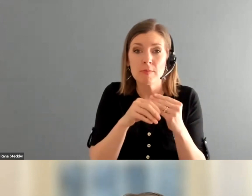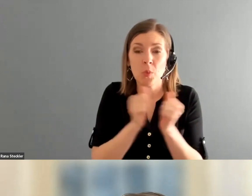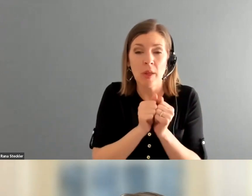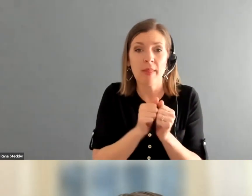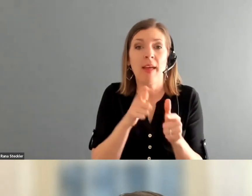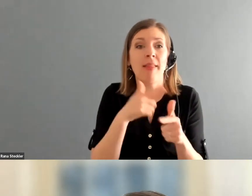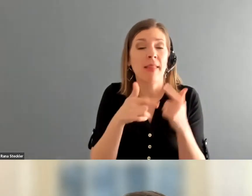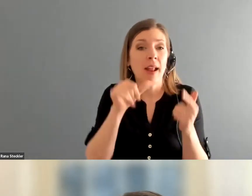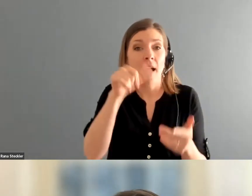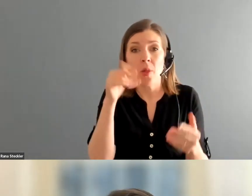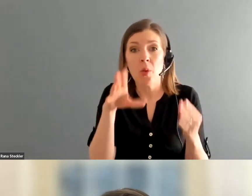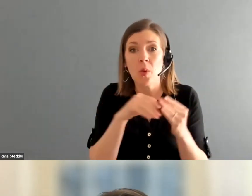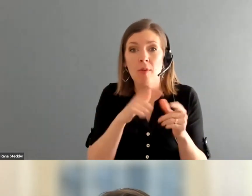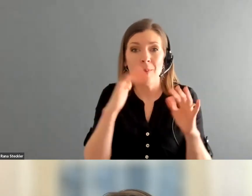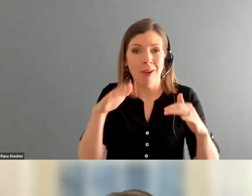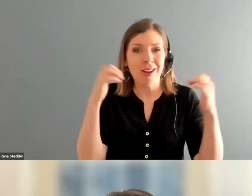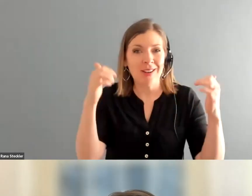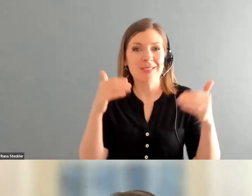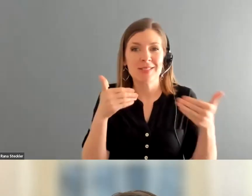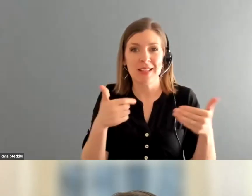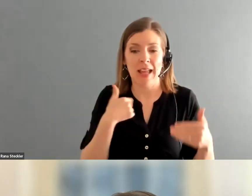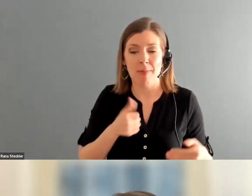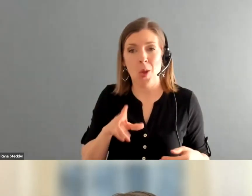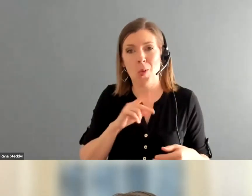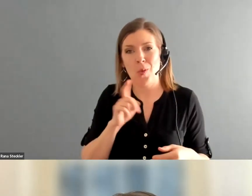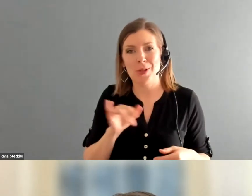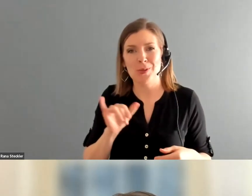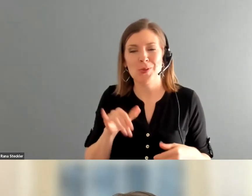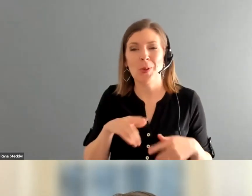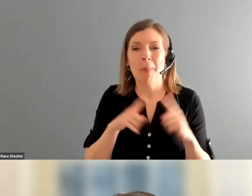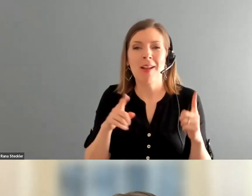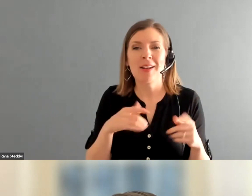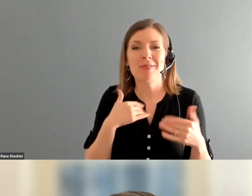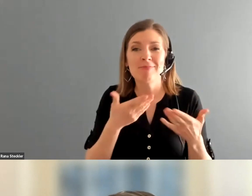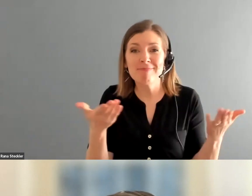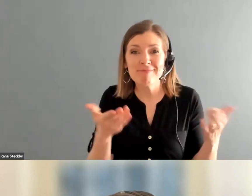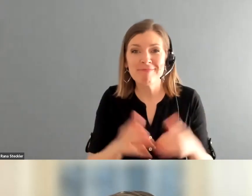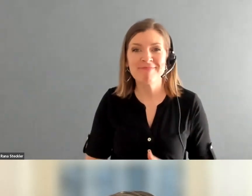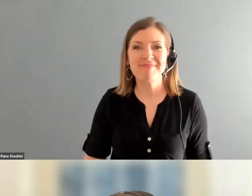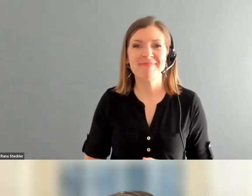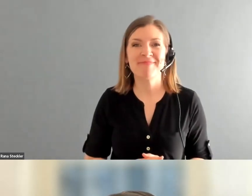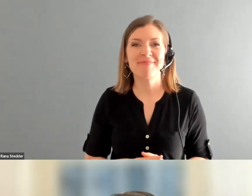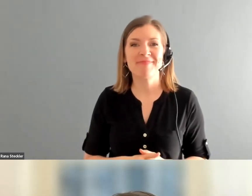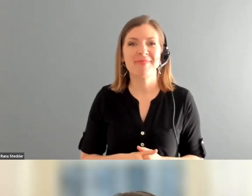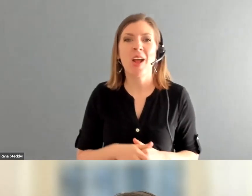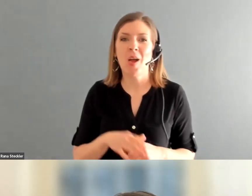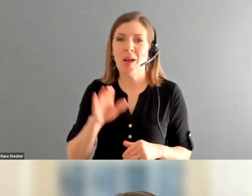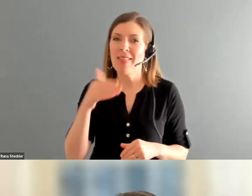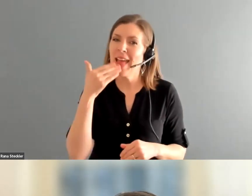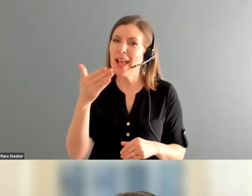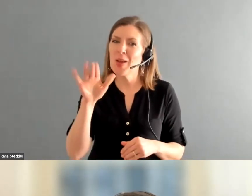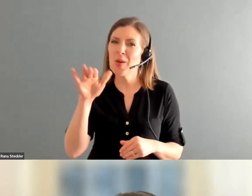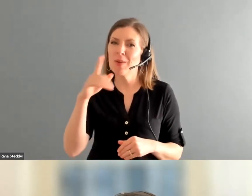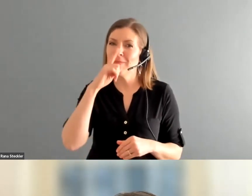then if there are questions from the audience, we can go. I have my own questions, but I'll defer to you. Well, thank you, Angela. Can I